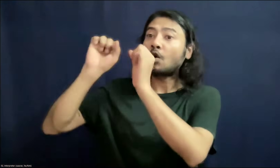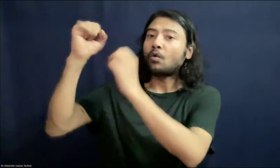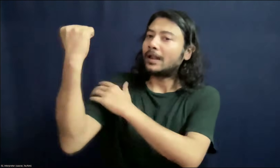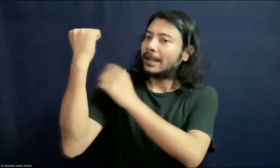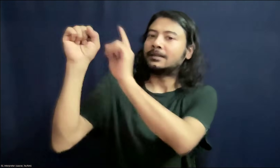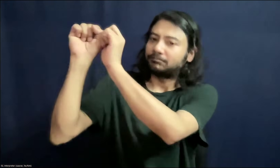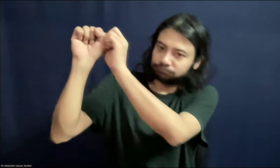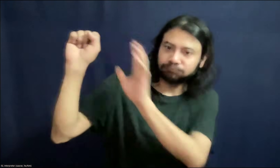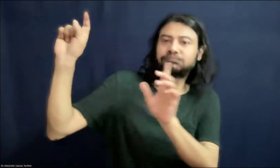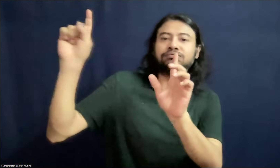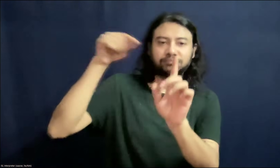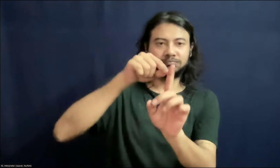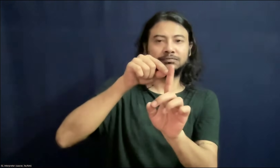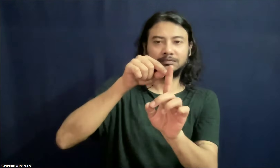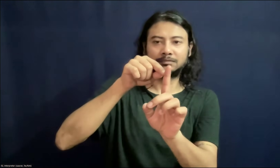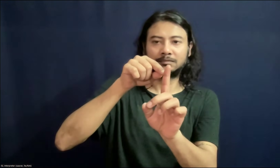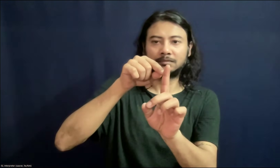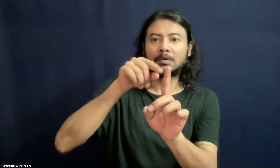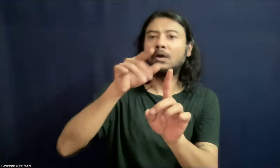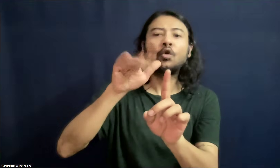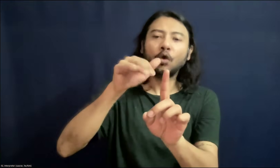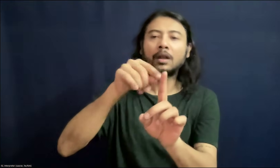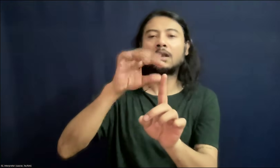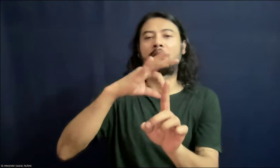that I am that Paramatma.